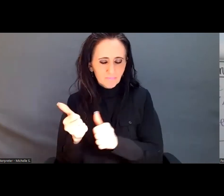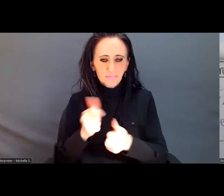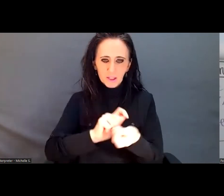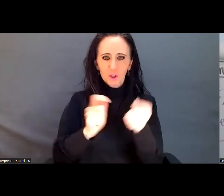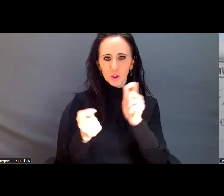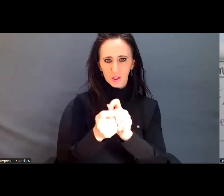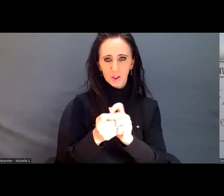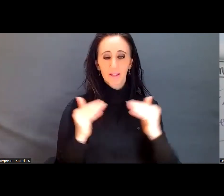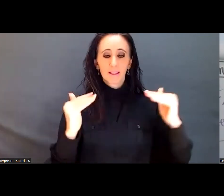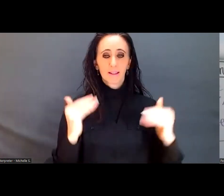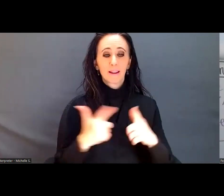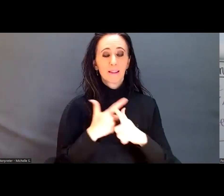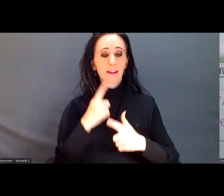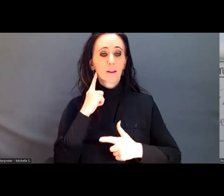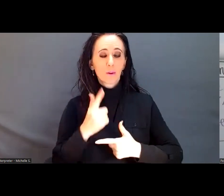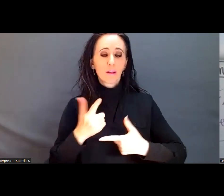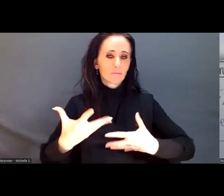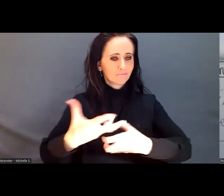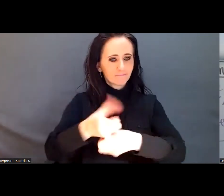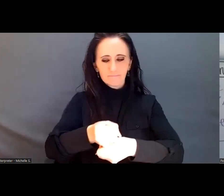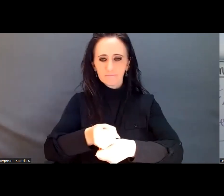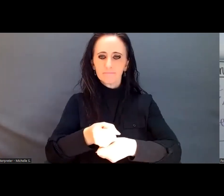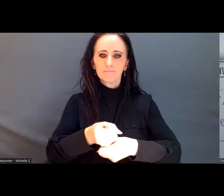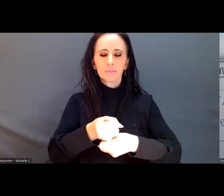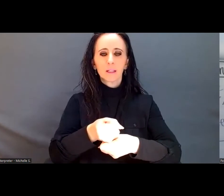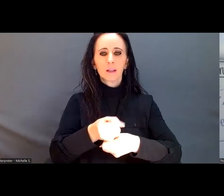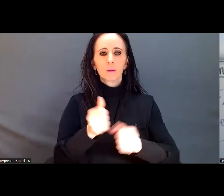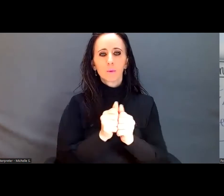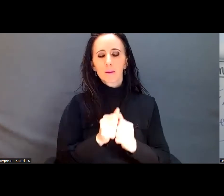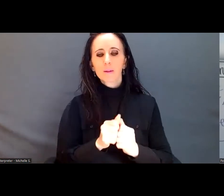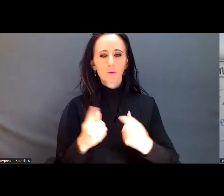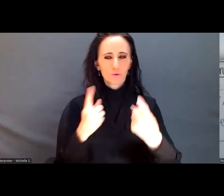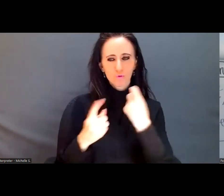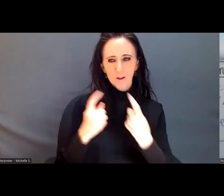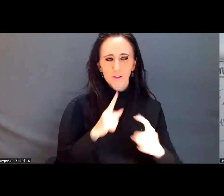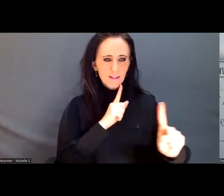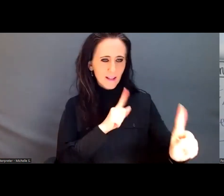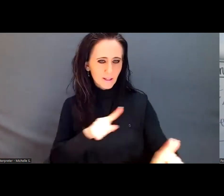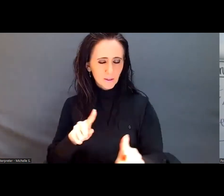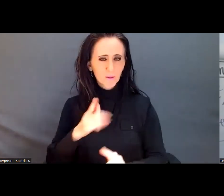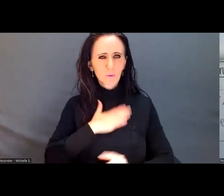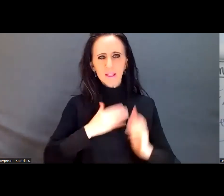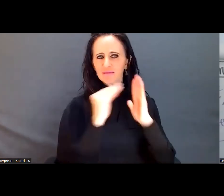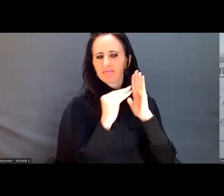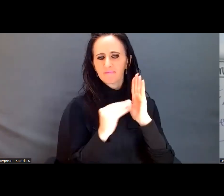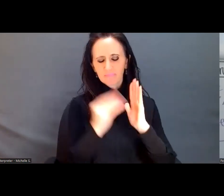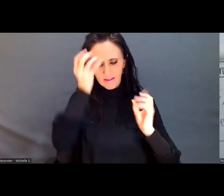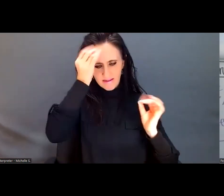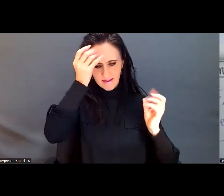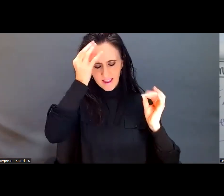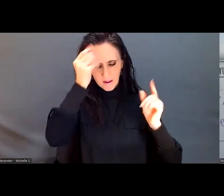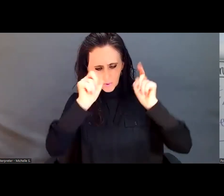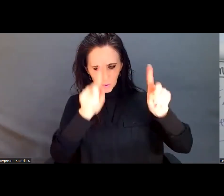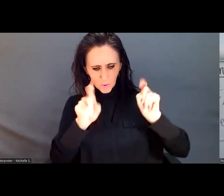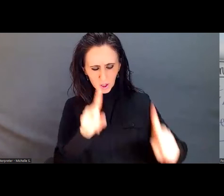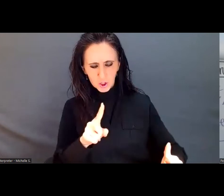some question and answer time. Yeah, so please be jotting down ideas, questions, things you want me to tie up and make clear,